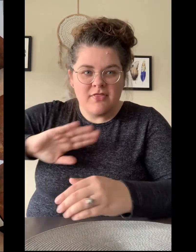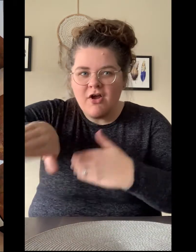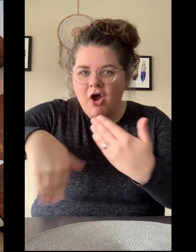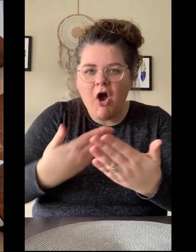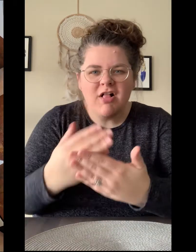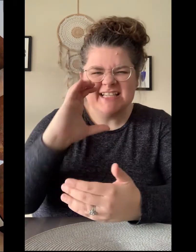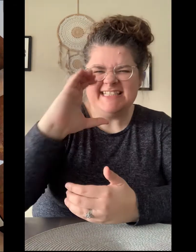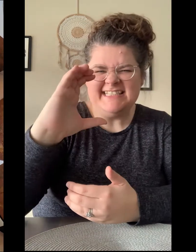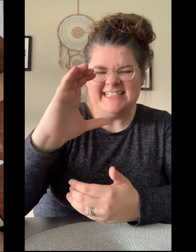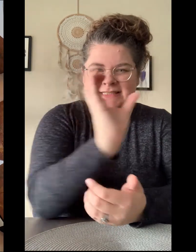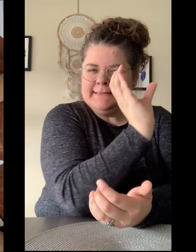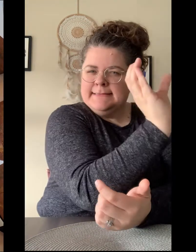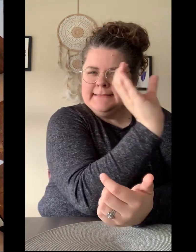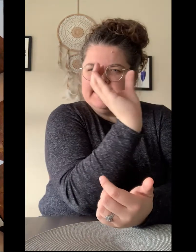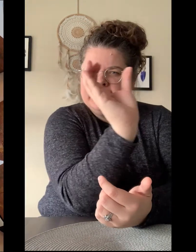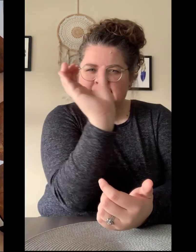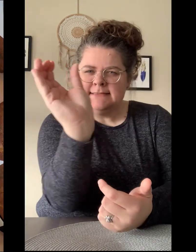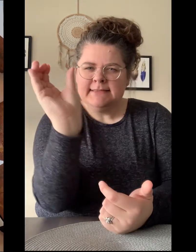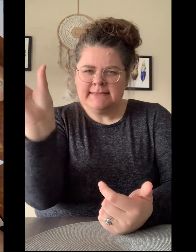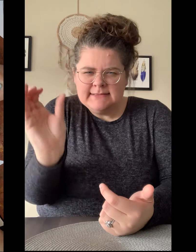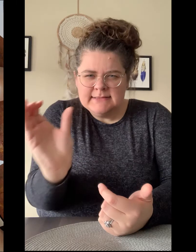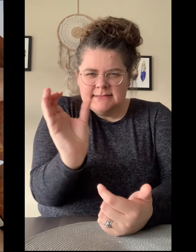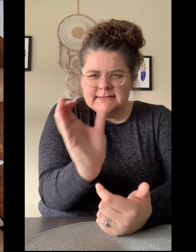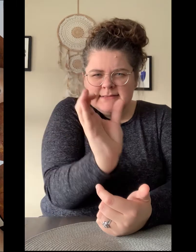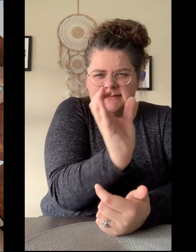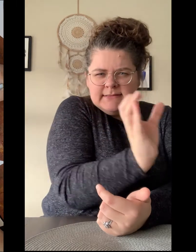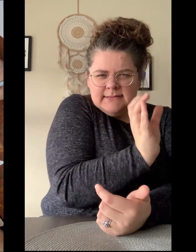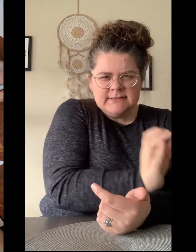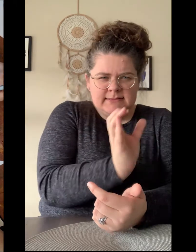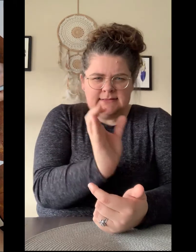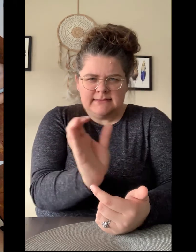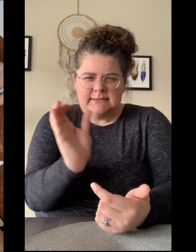C. And if you fill up the whole thing,